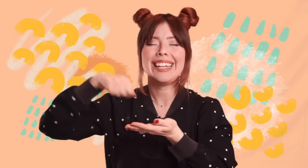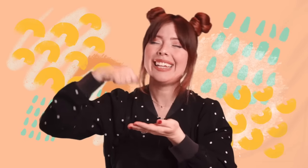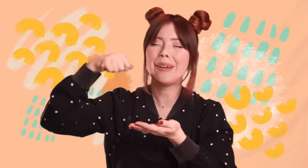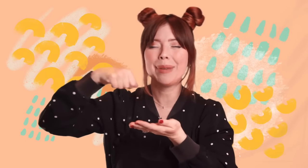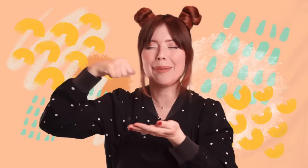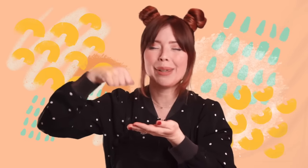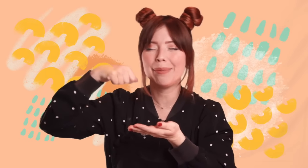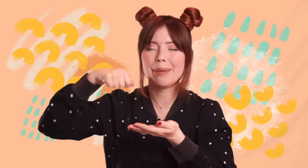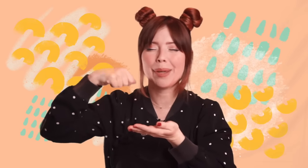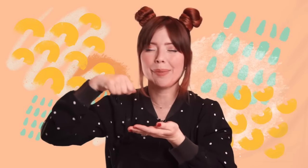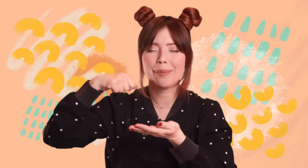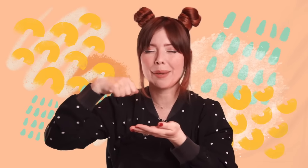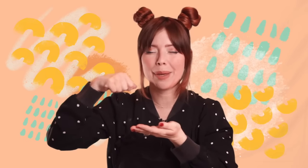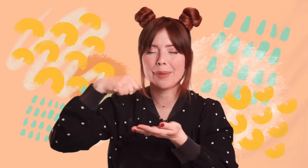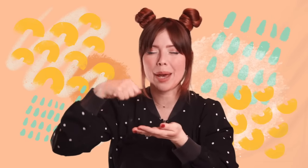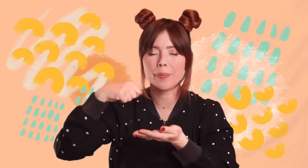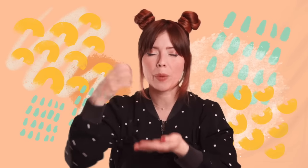Yum, yum, yum, yum, yum, yum, yum, yum, yum.